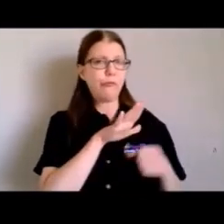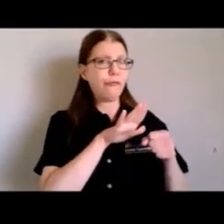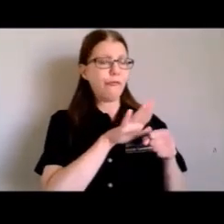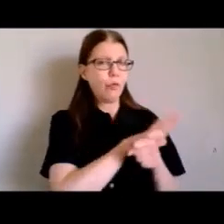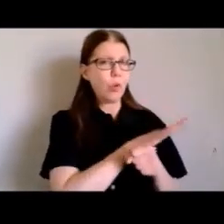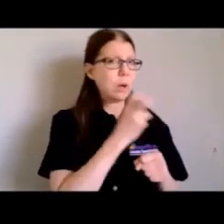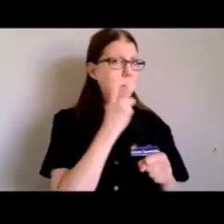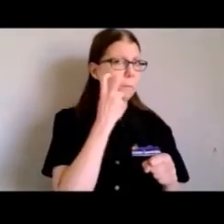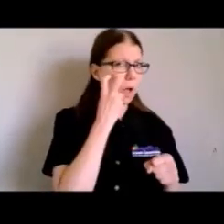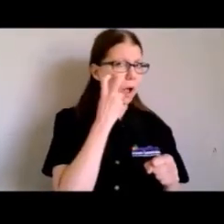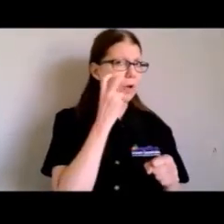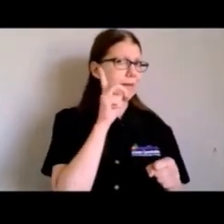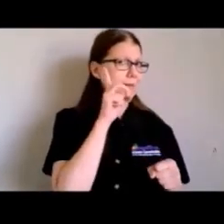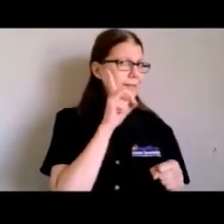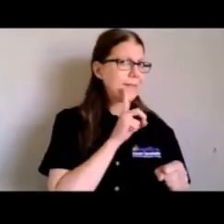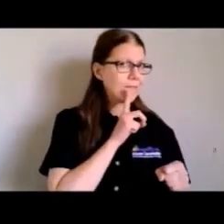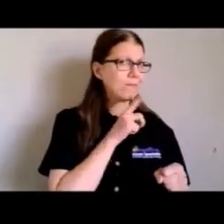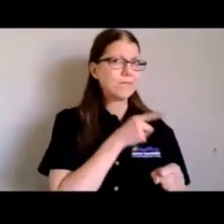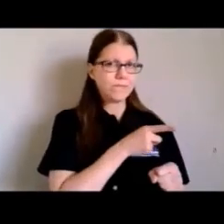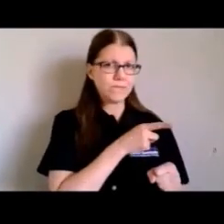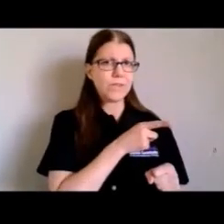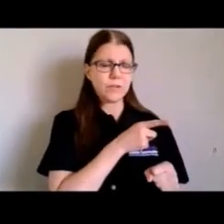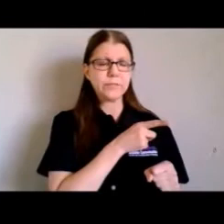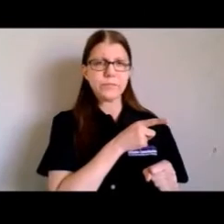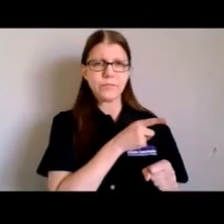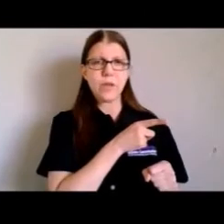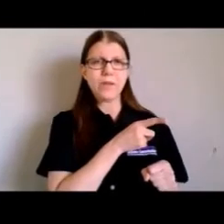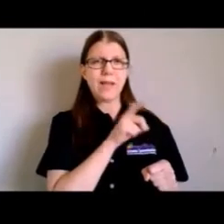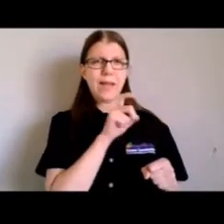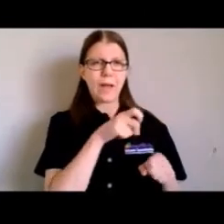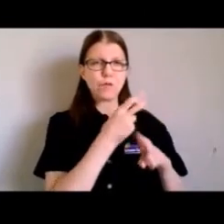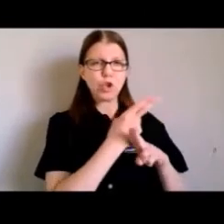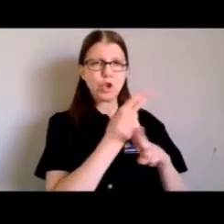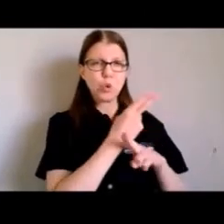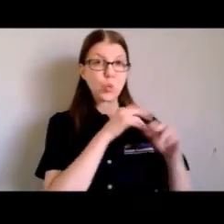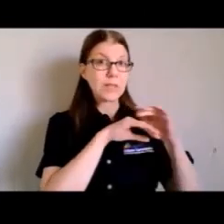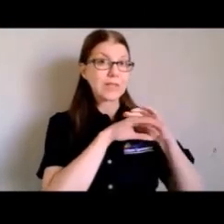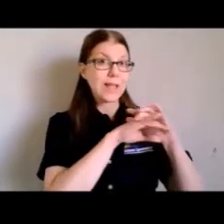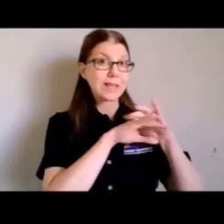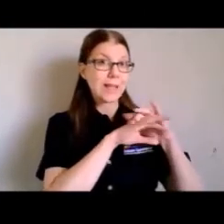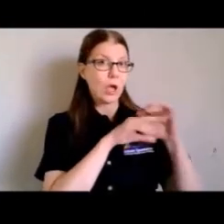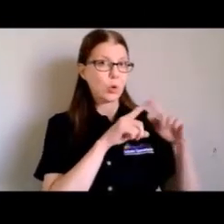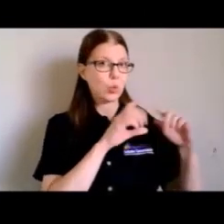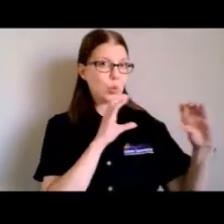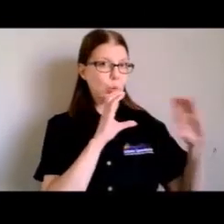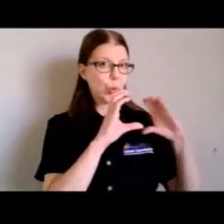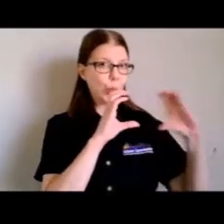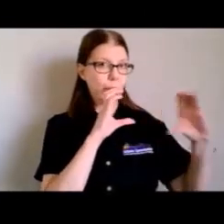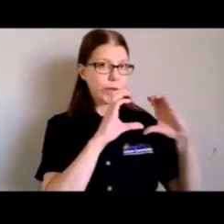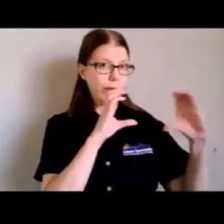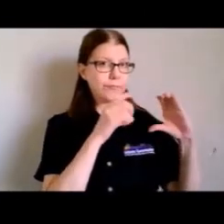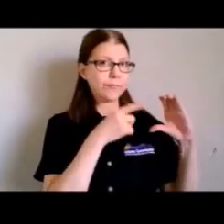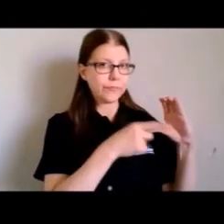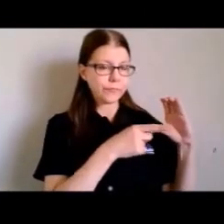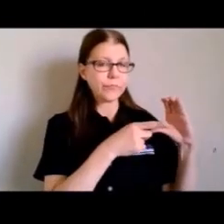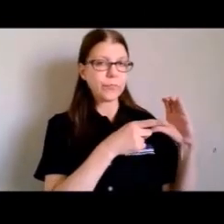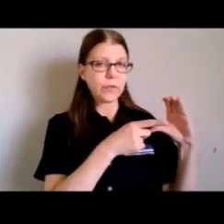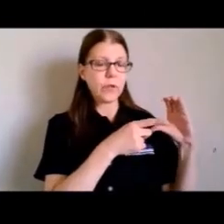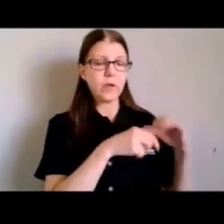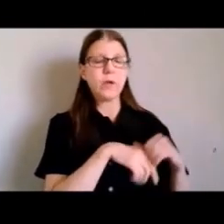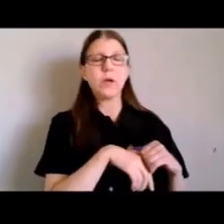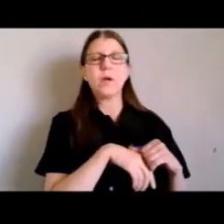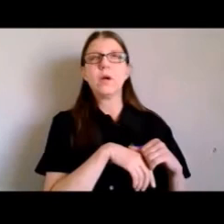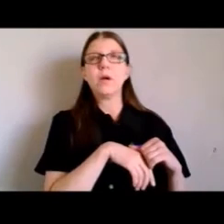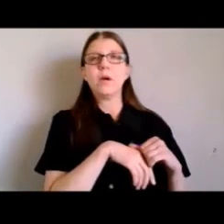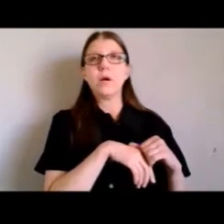and hearing loss. Individuals who are deaf-blind are typically completely deaf and completely blind and use